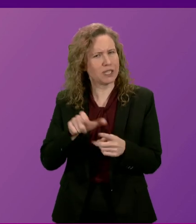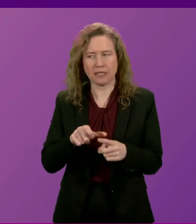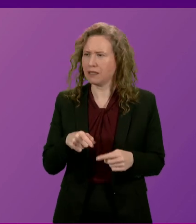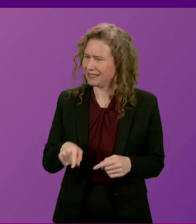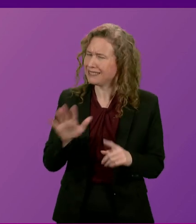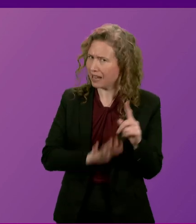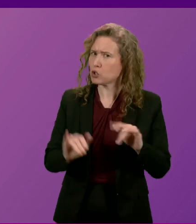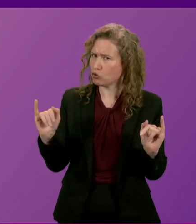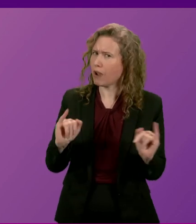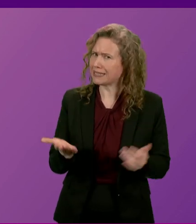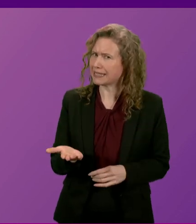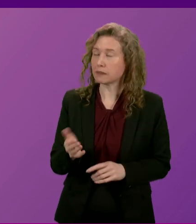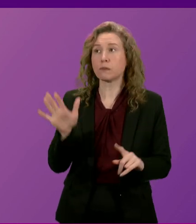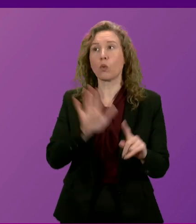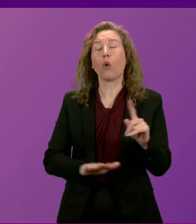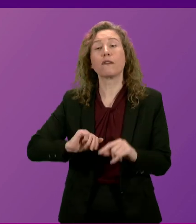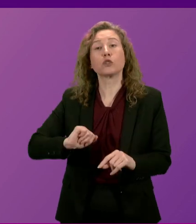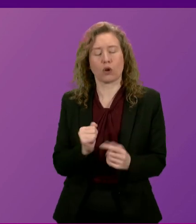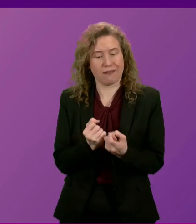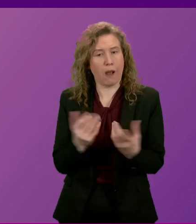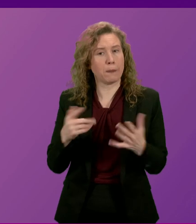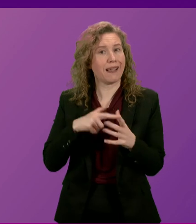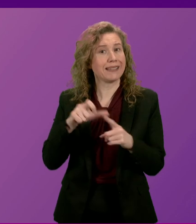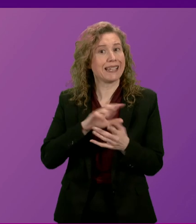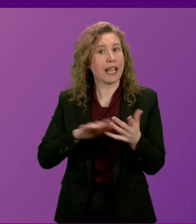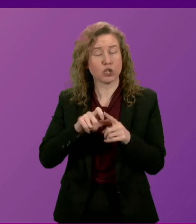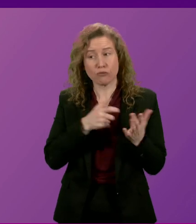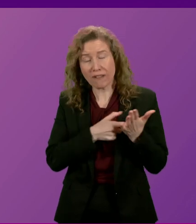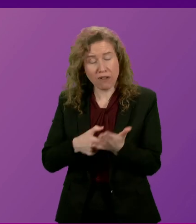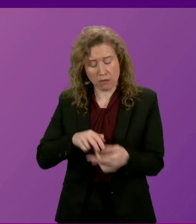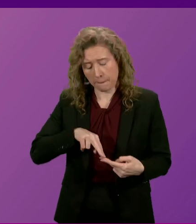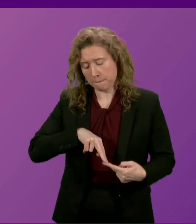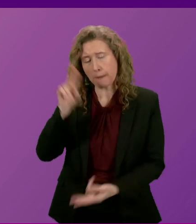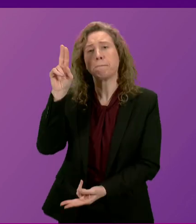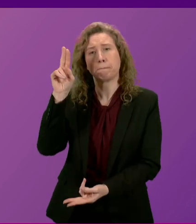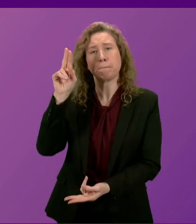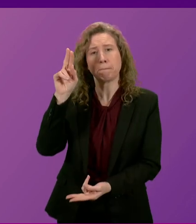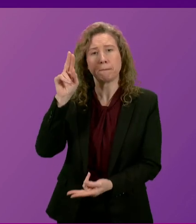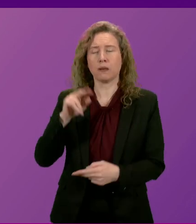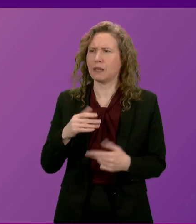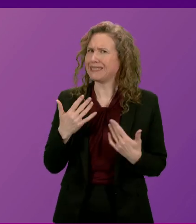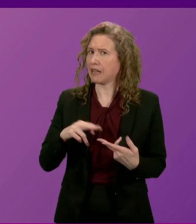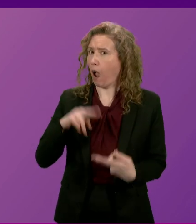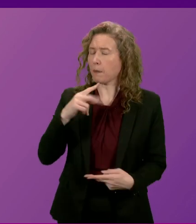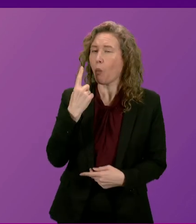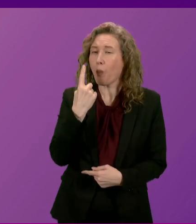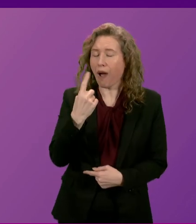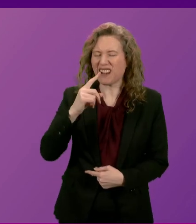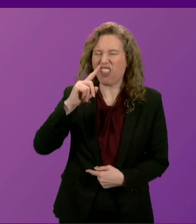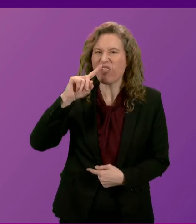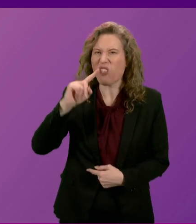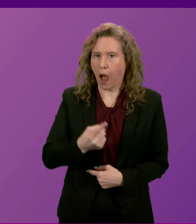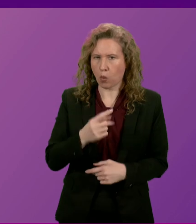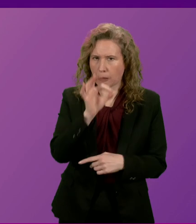national crisis. Across Scotland, the number of ADHD referrals has skyrocketed. It's up 1,000%